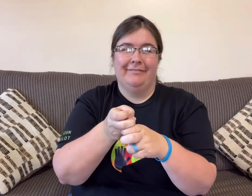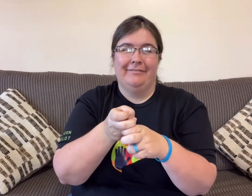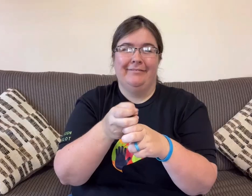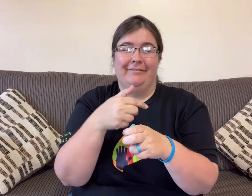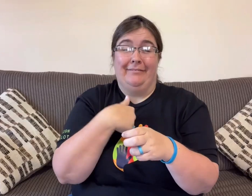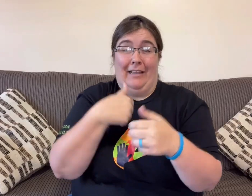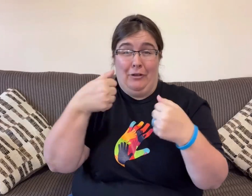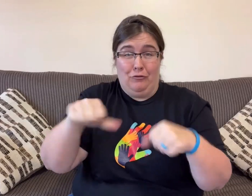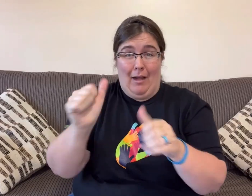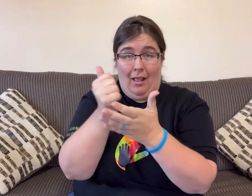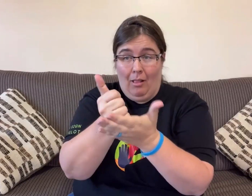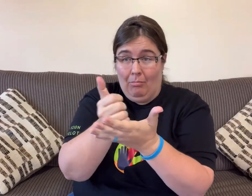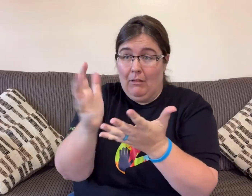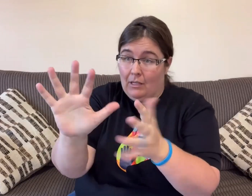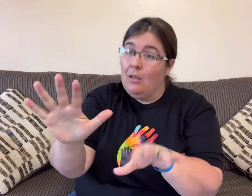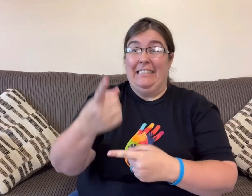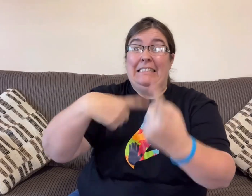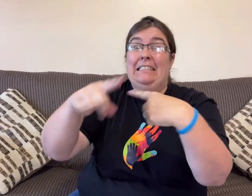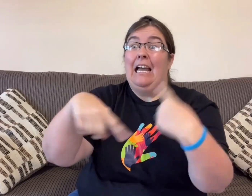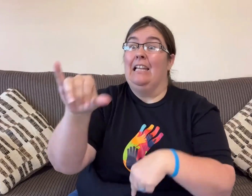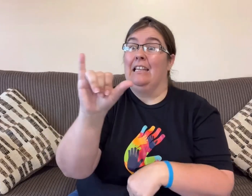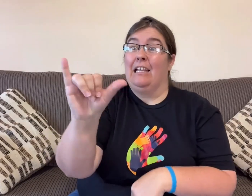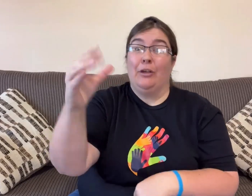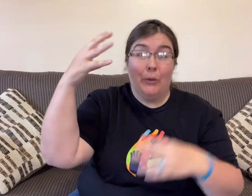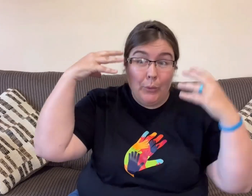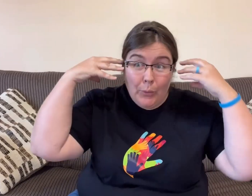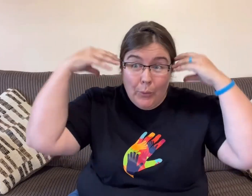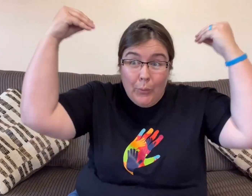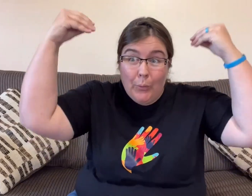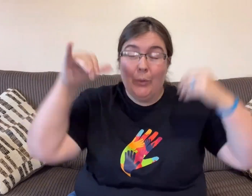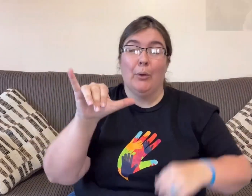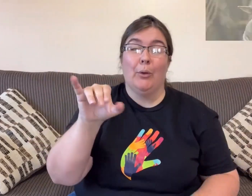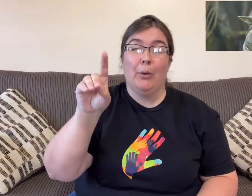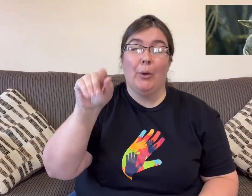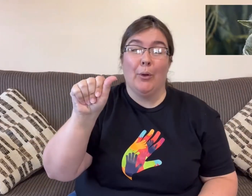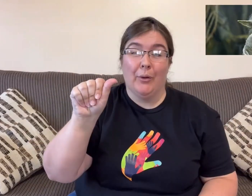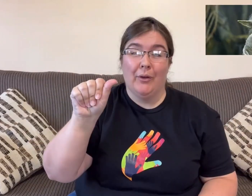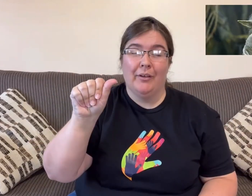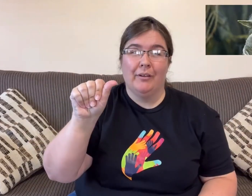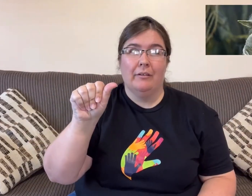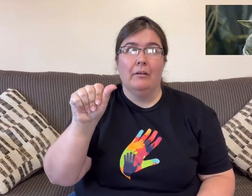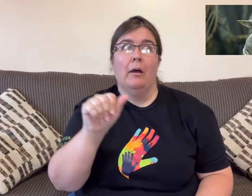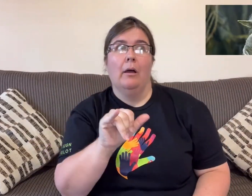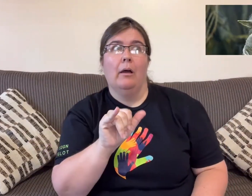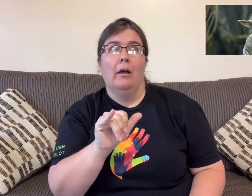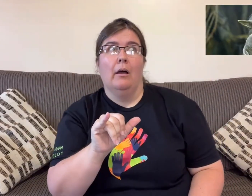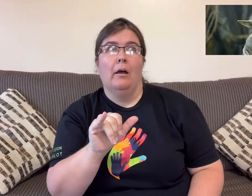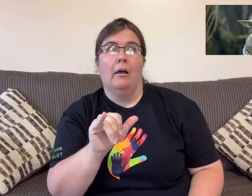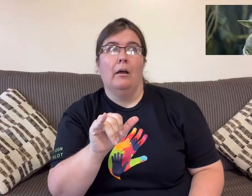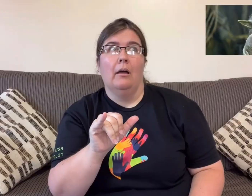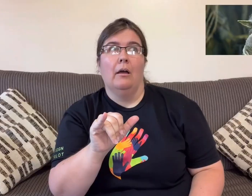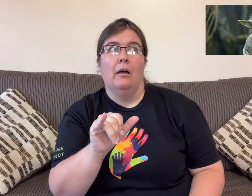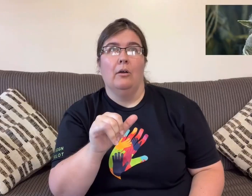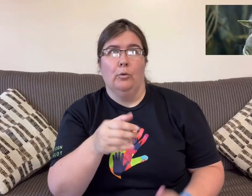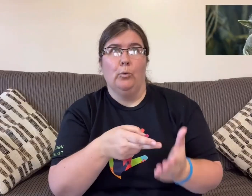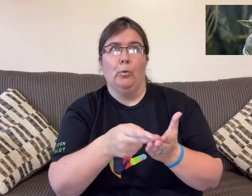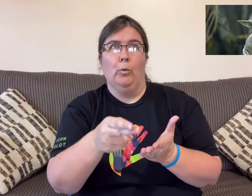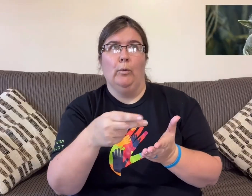saying, sign like Yoda, as if you're Yoda. And students like truth,